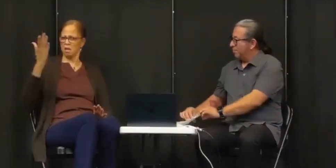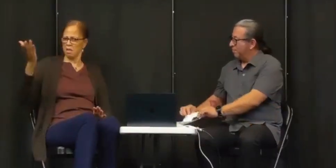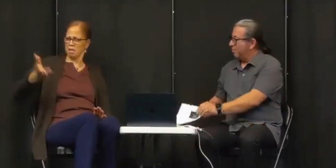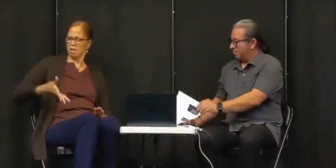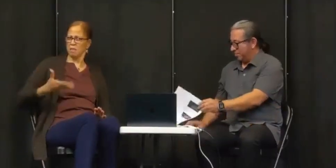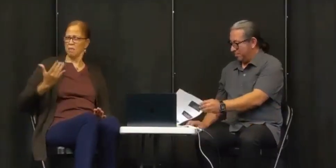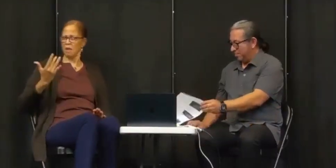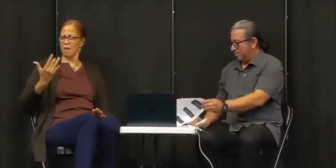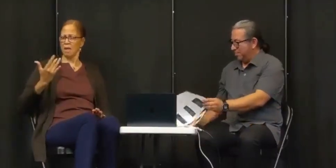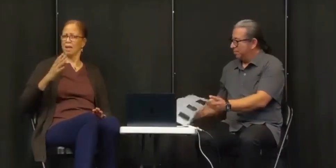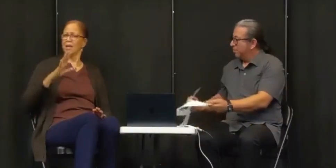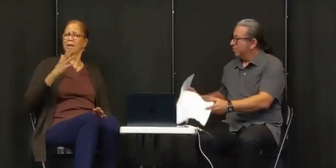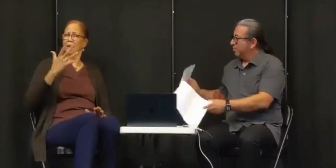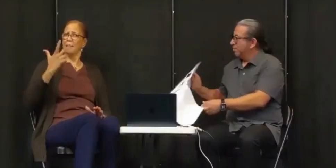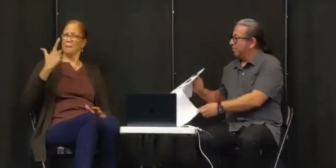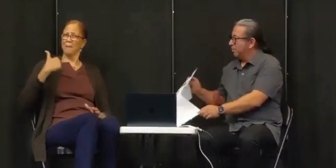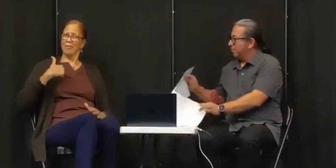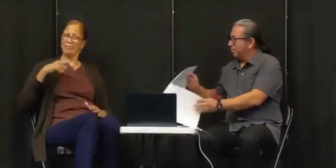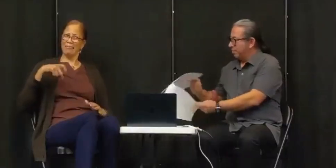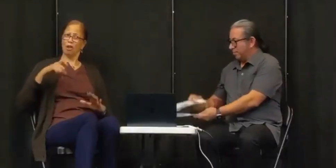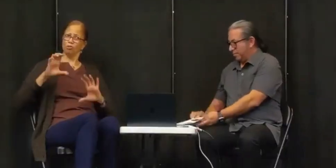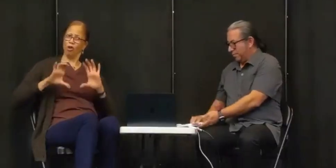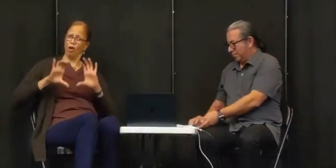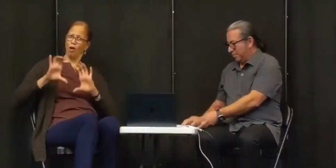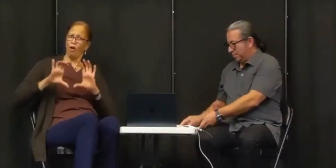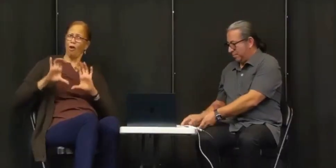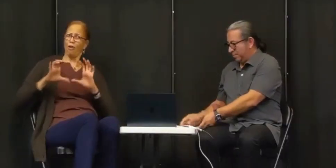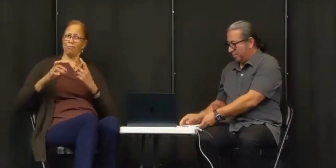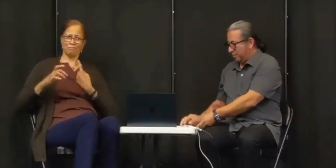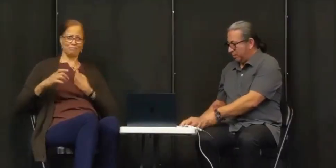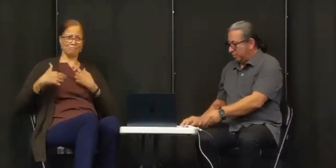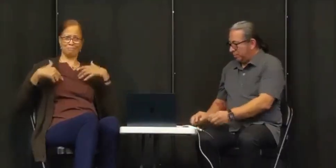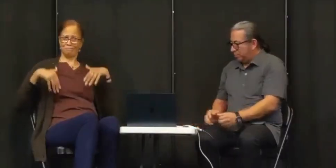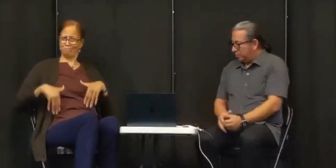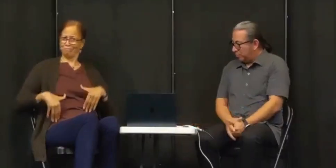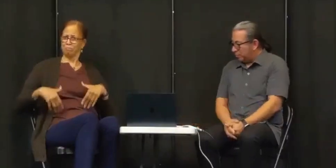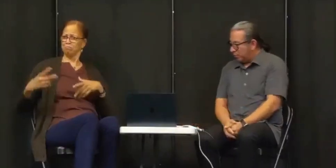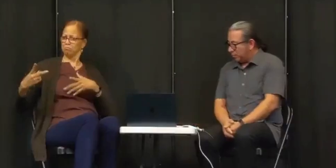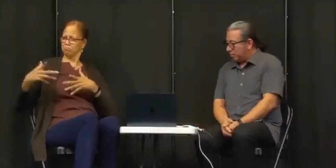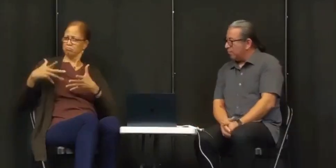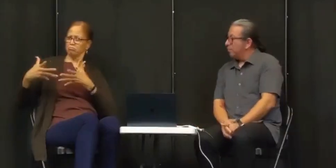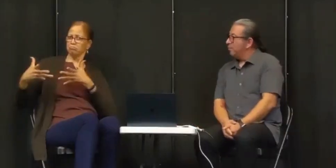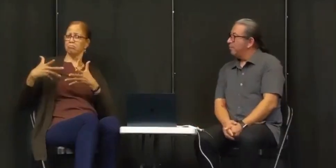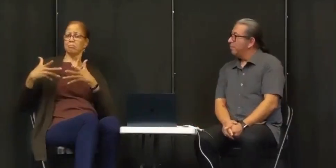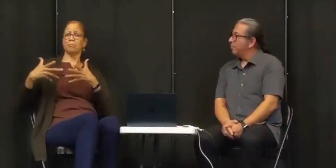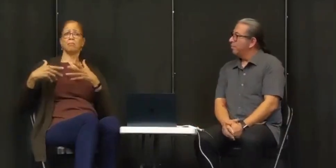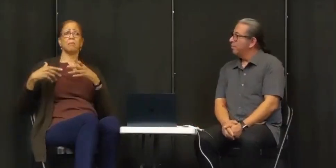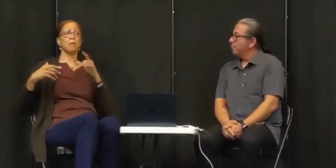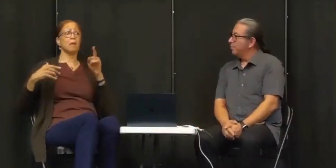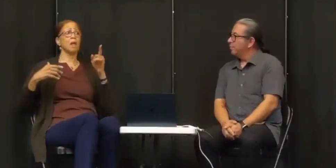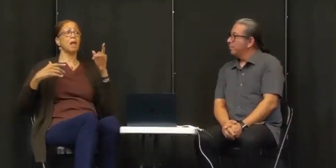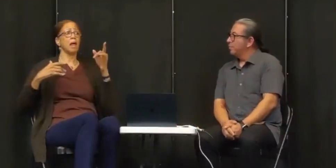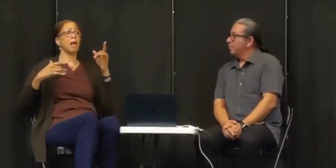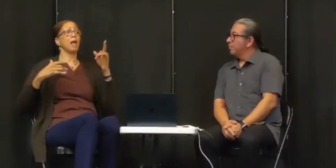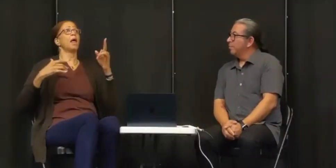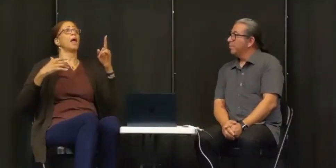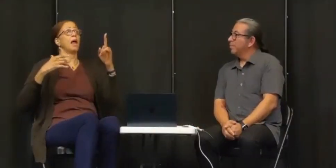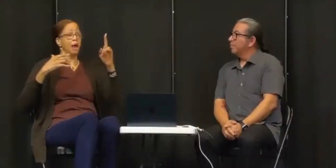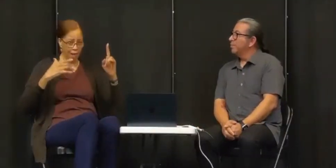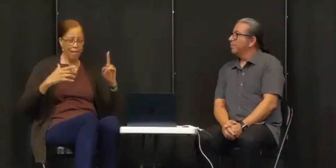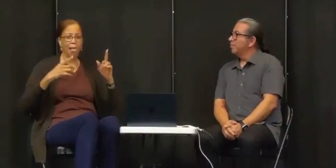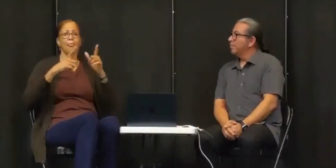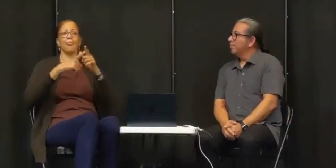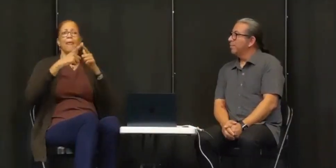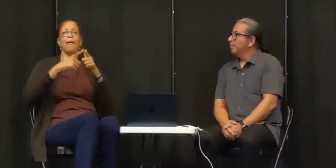families. You know, you may show up with somebody and they'd be like, you know, why are they here? And you can explain to them, I feel